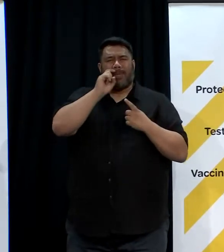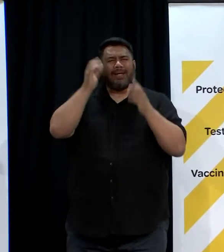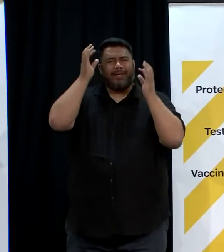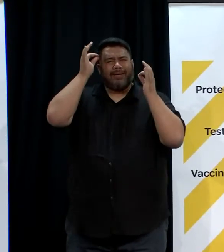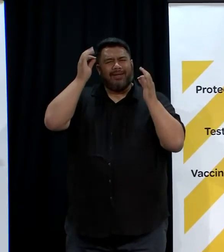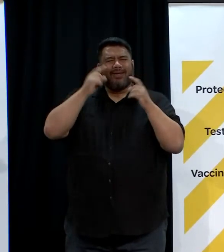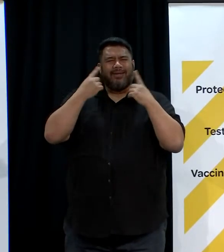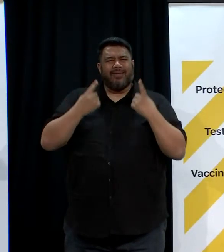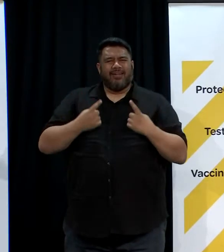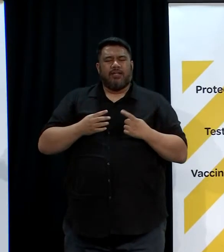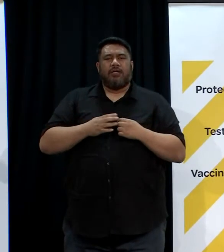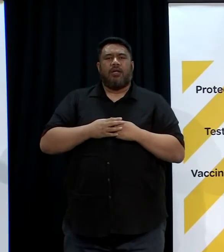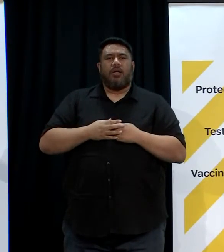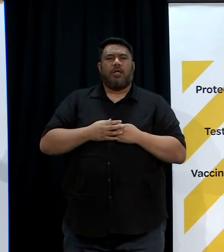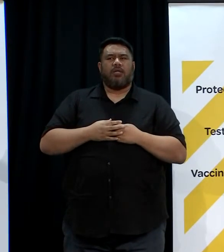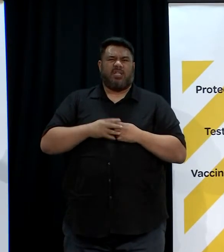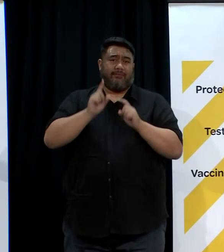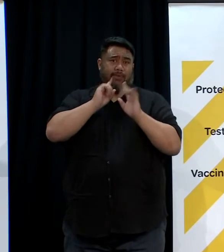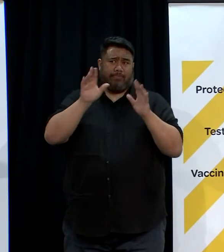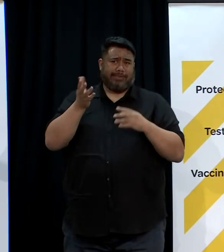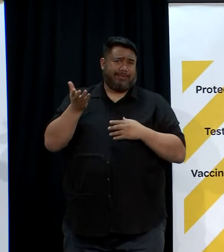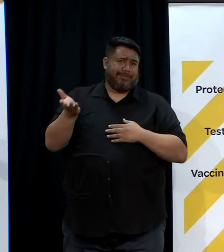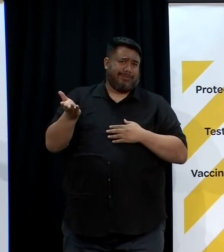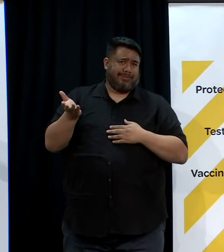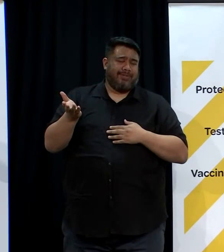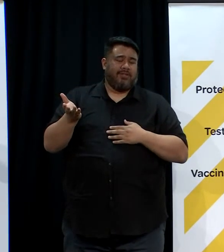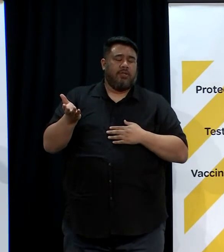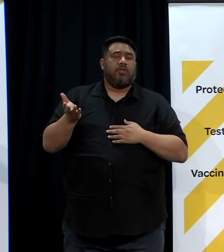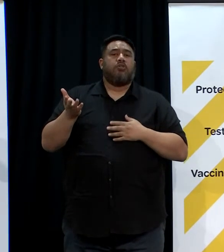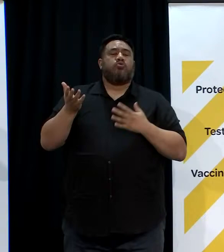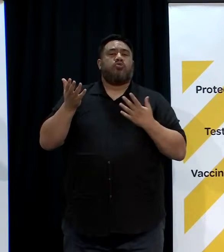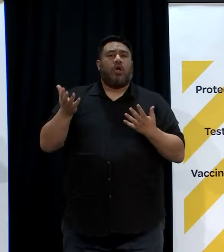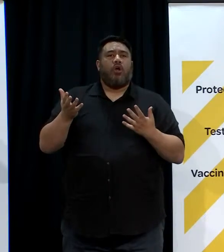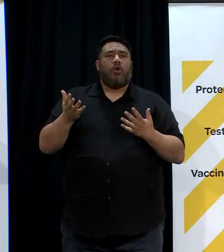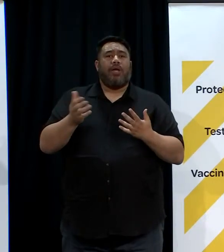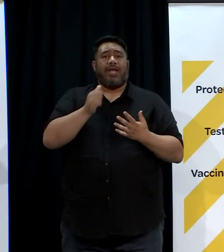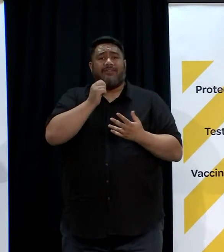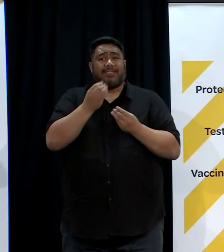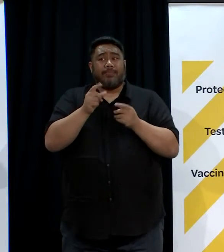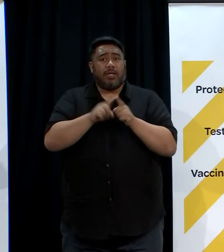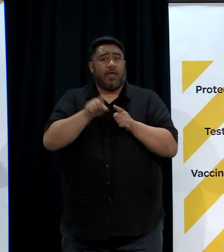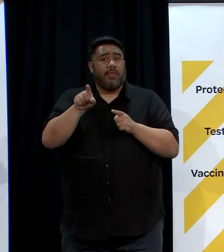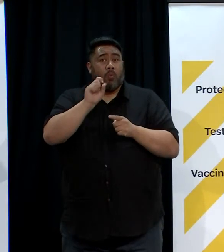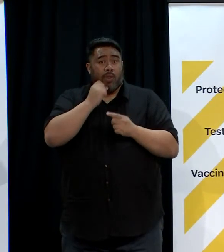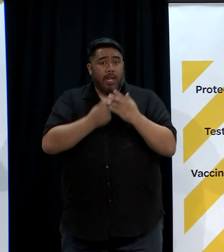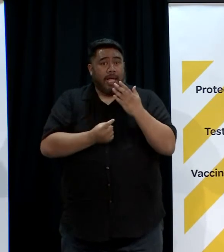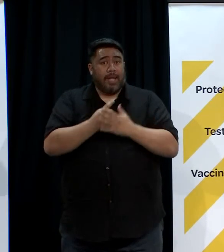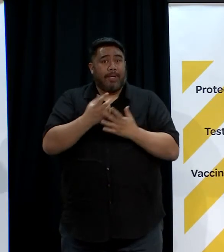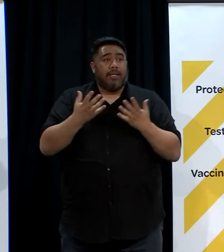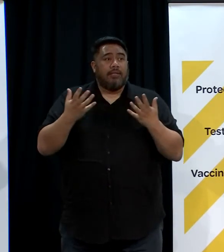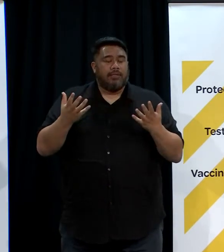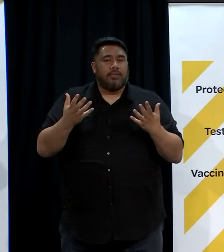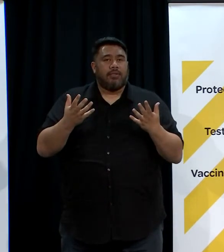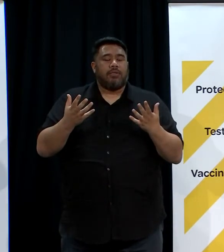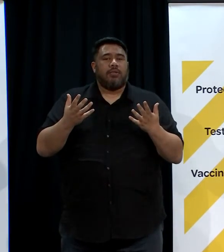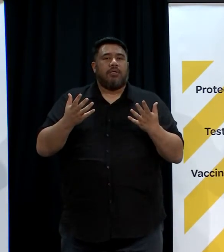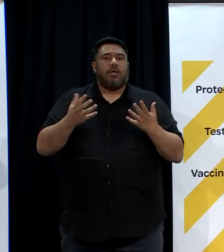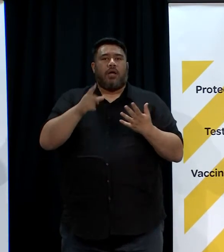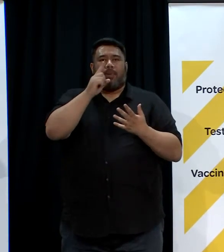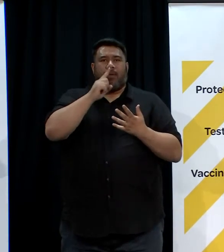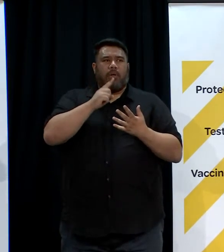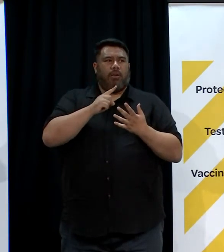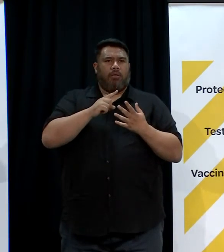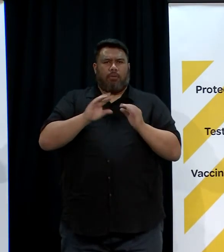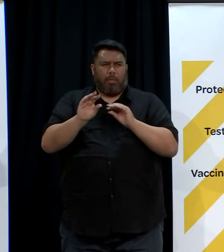has got a bit of a public profile, and so there's often, when these things happen, there's speculation